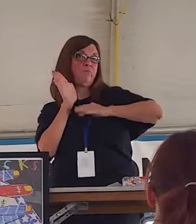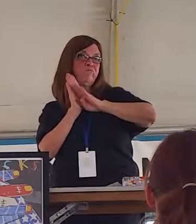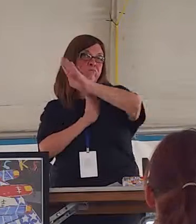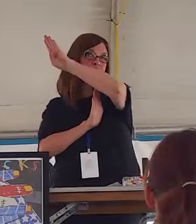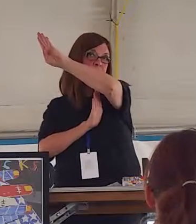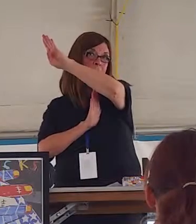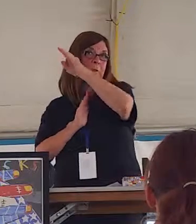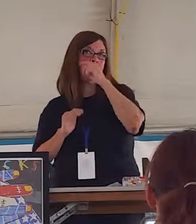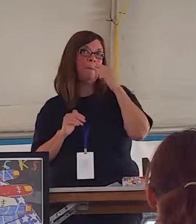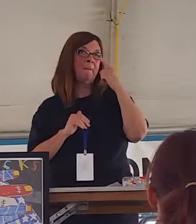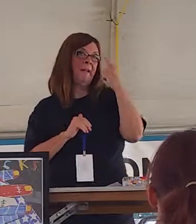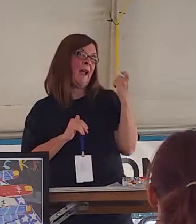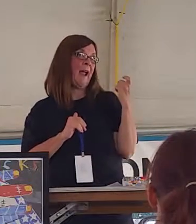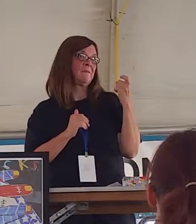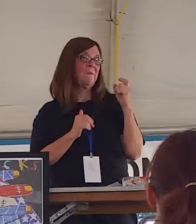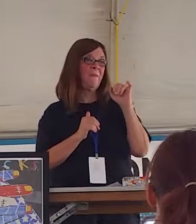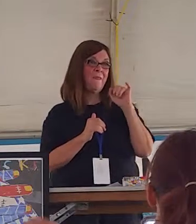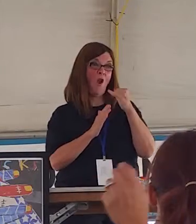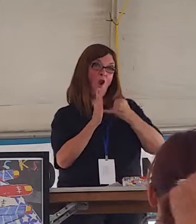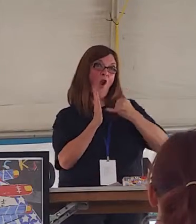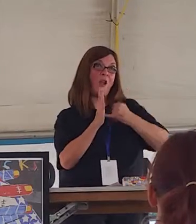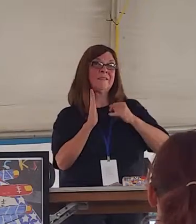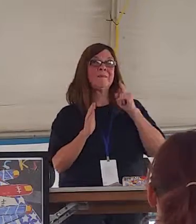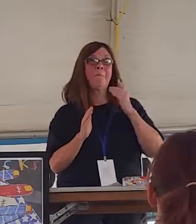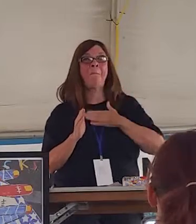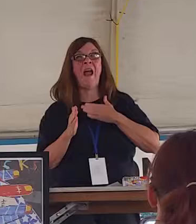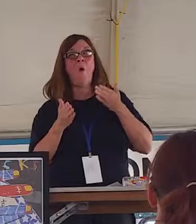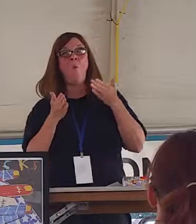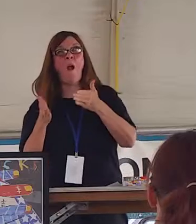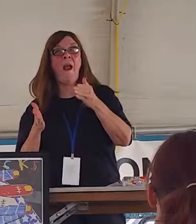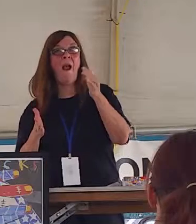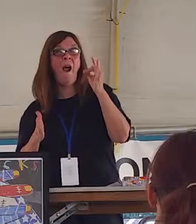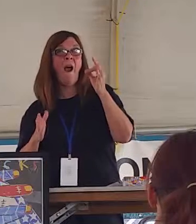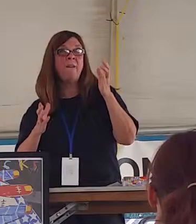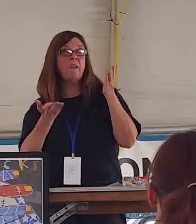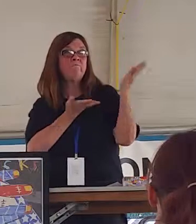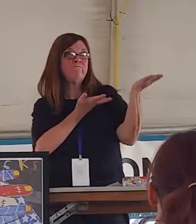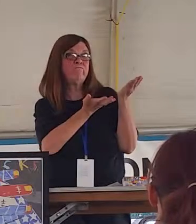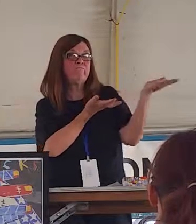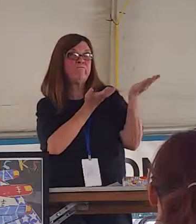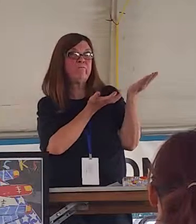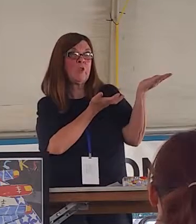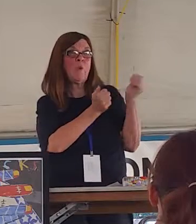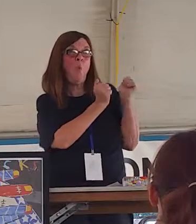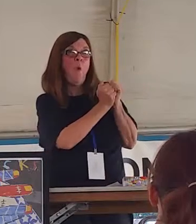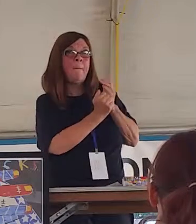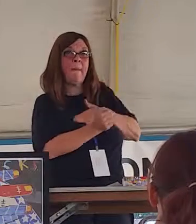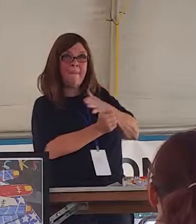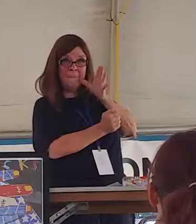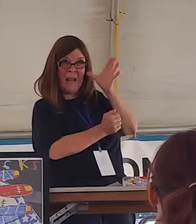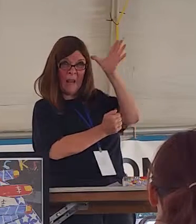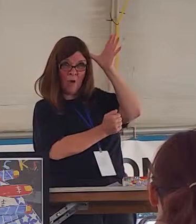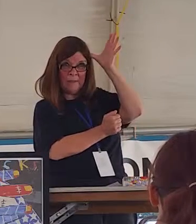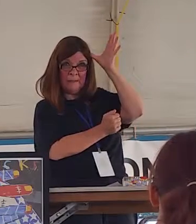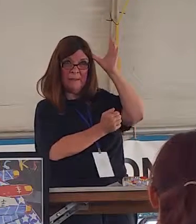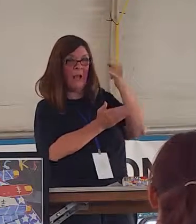So that's one way that my art developed from that experience. It was my way of trying to communicate with my own